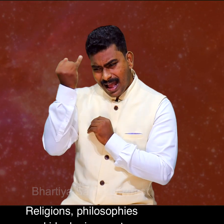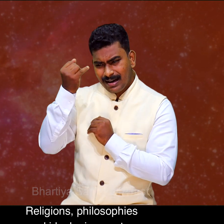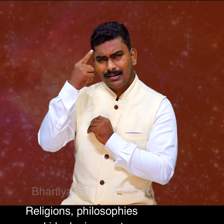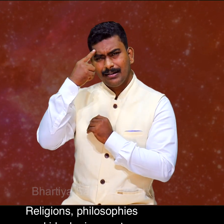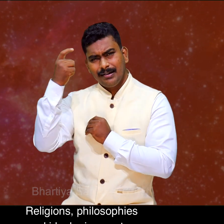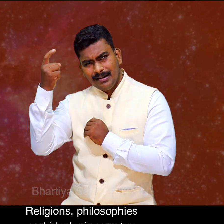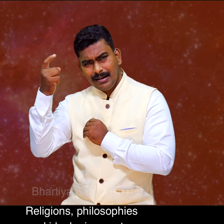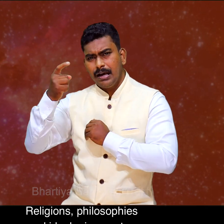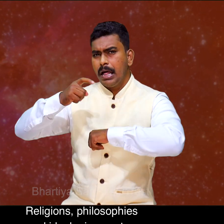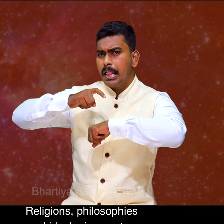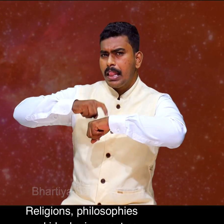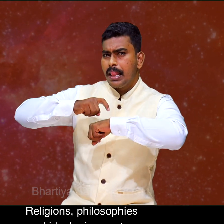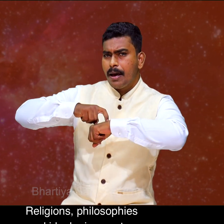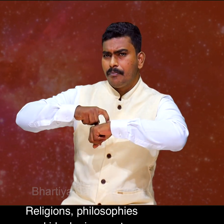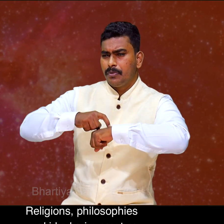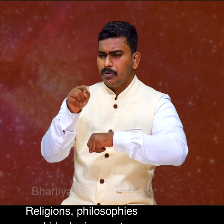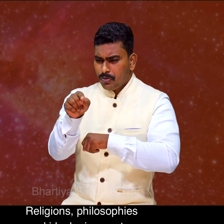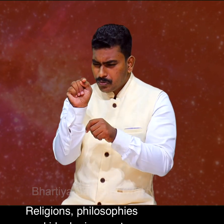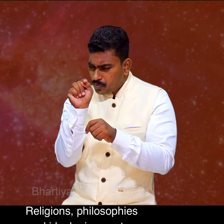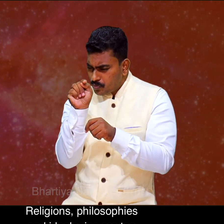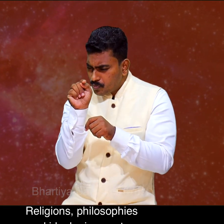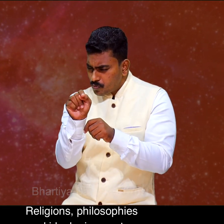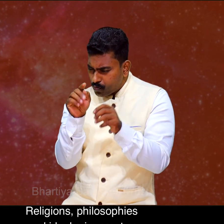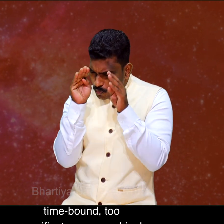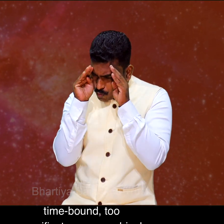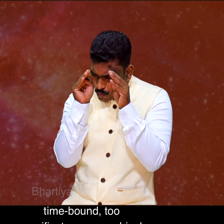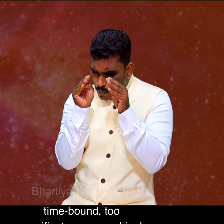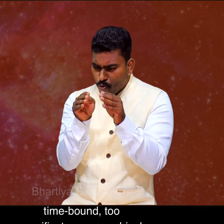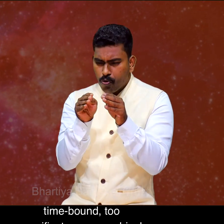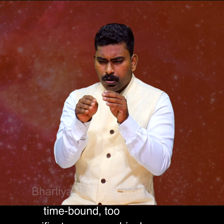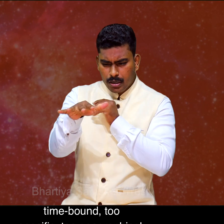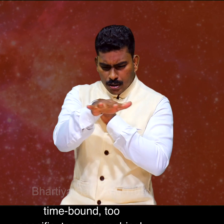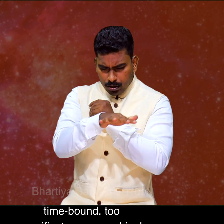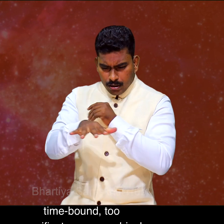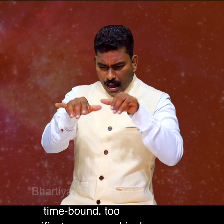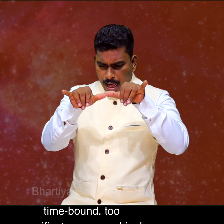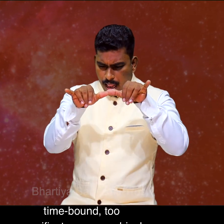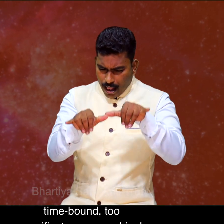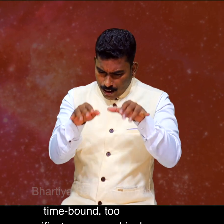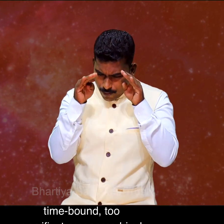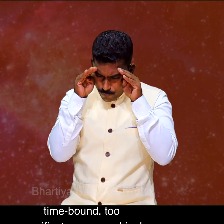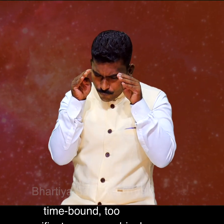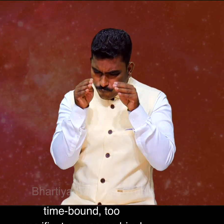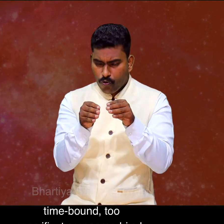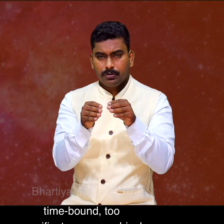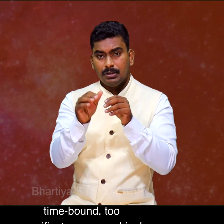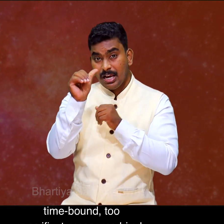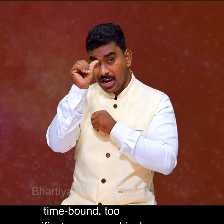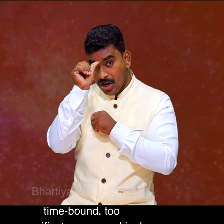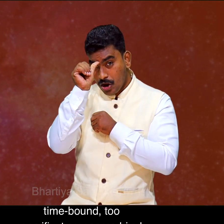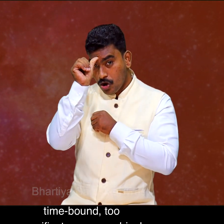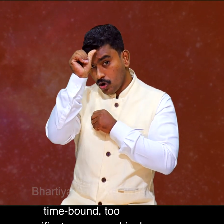Religions, philosophies, and ideologies are too time bound, too specific,